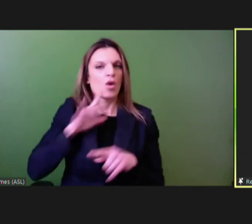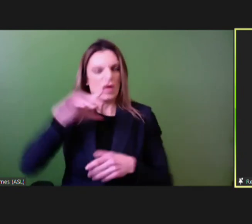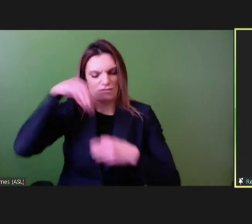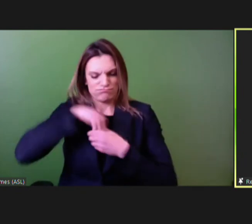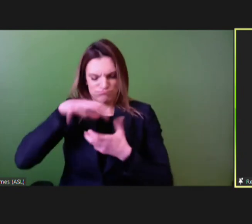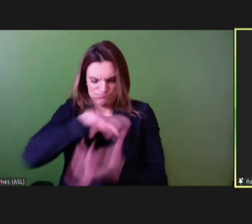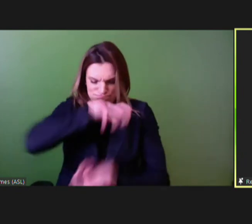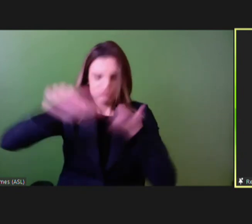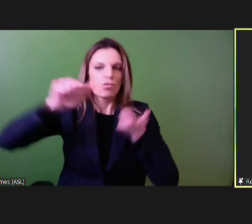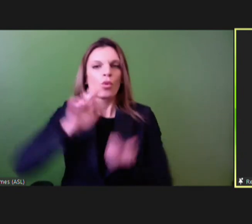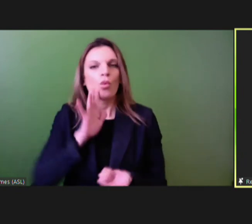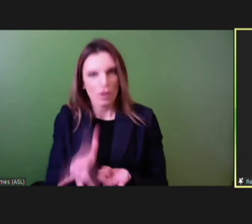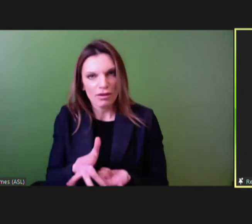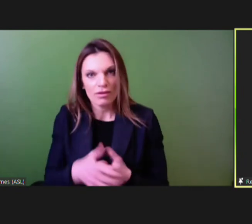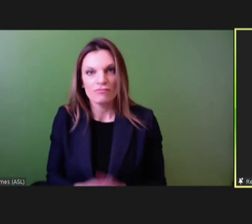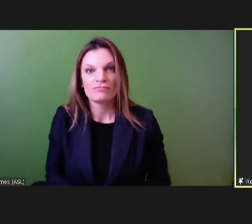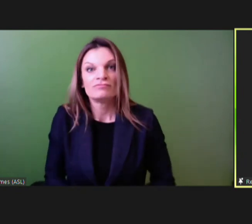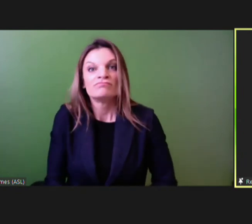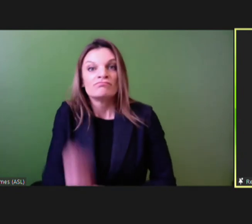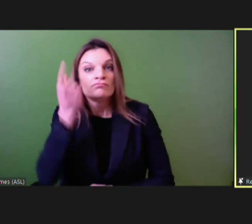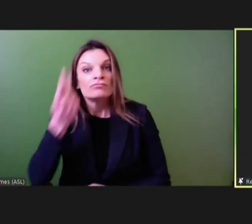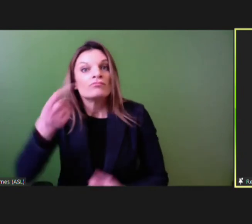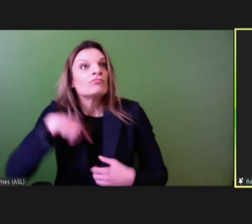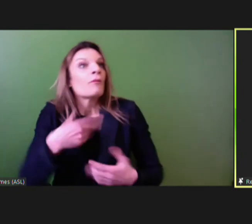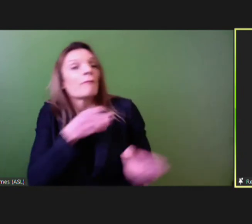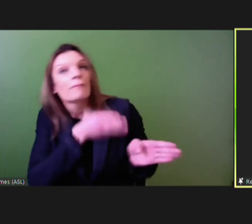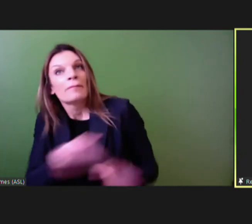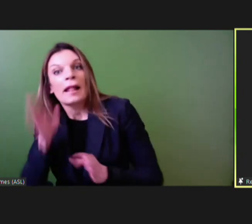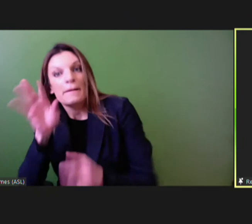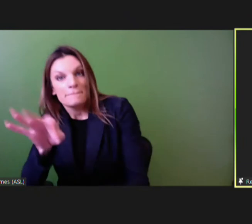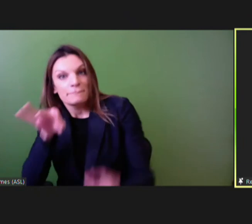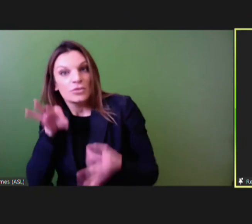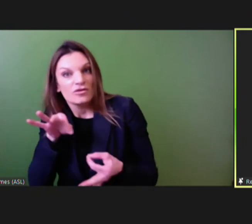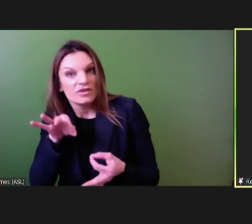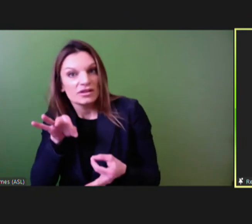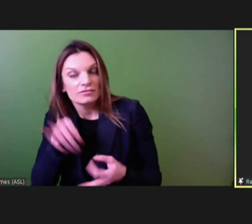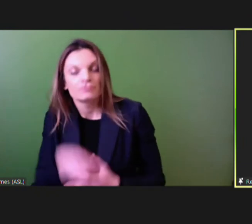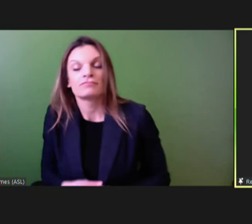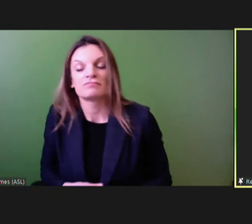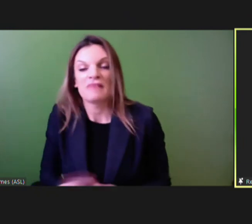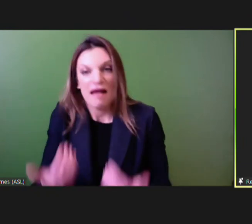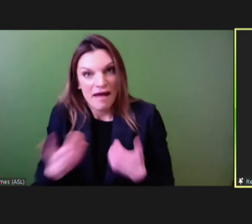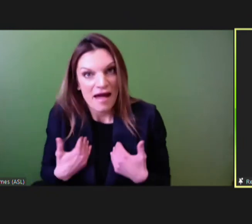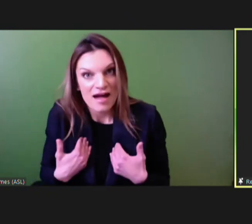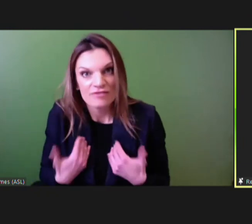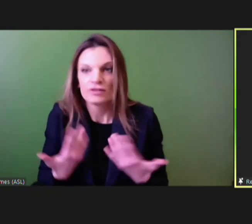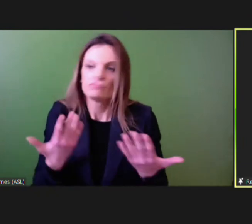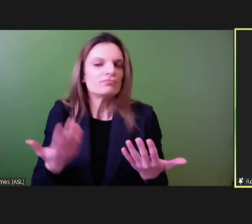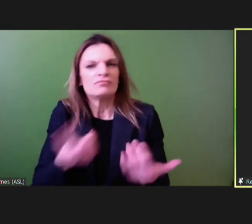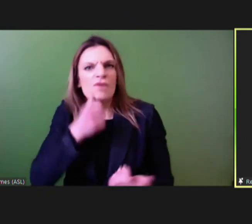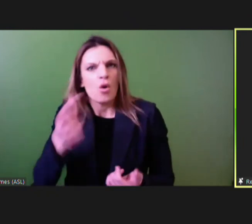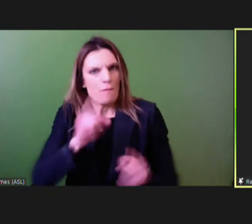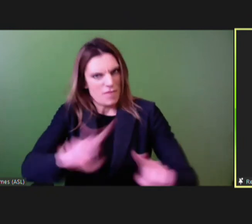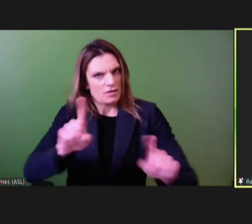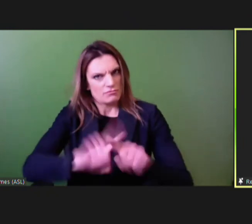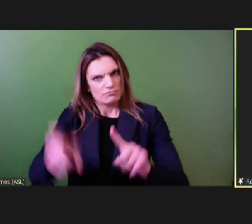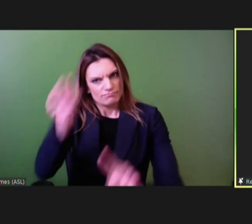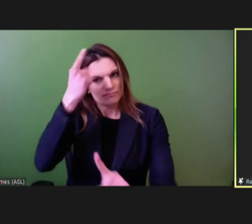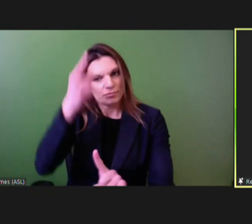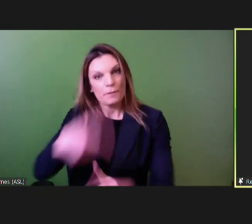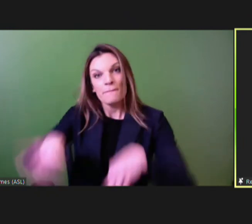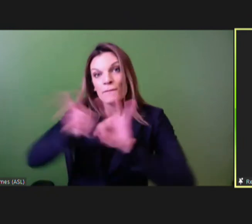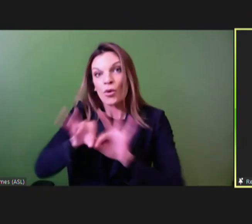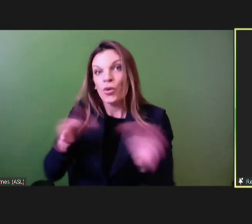is not capable of a perfect plan." As a not only minister of the gospel, but also a